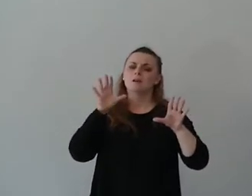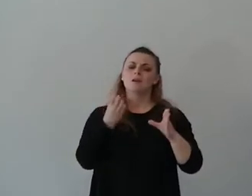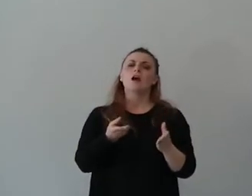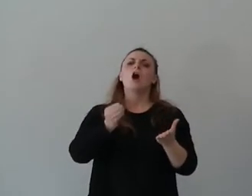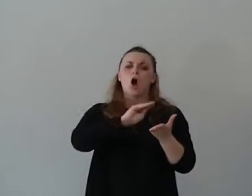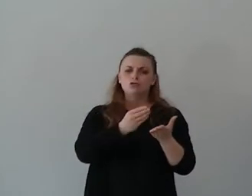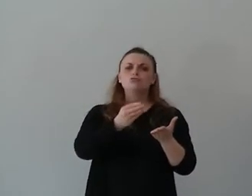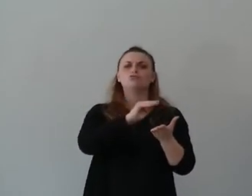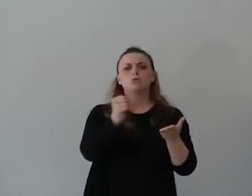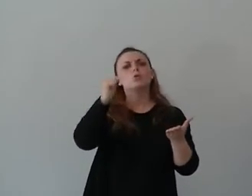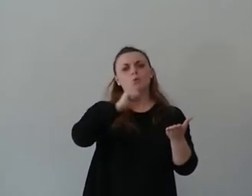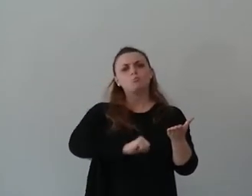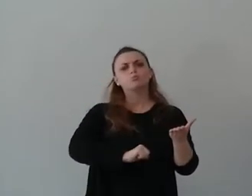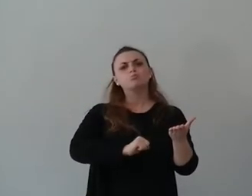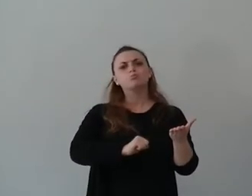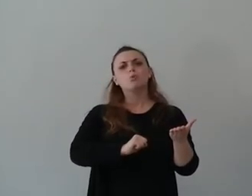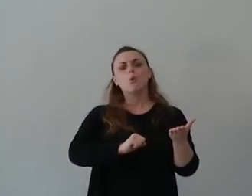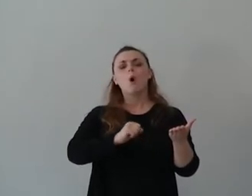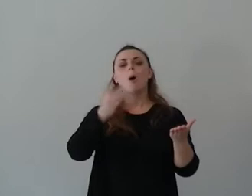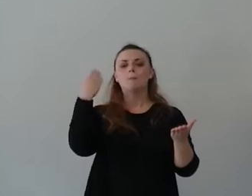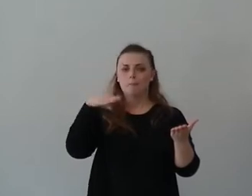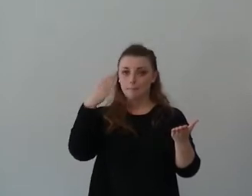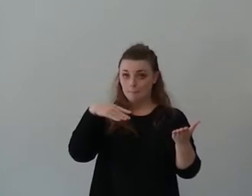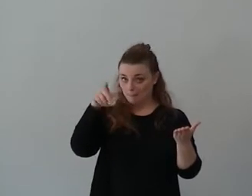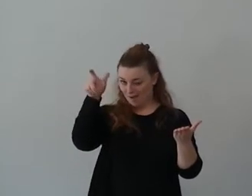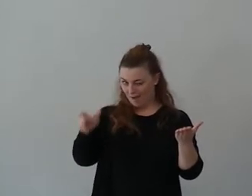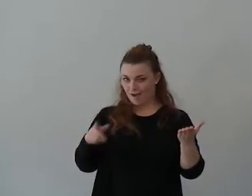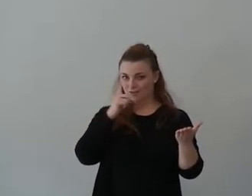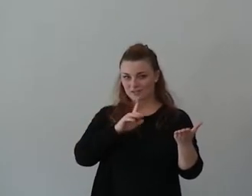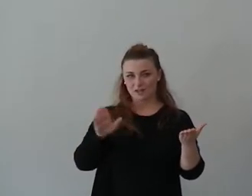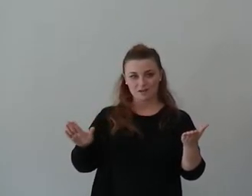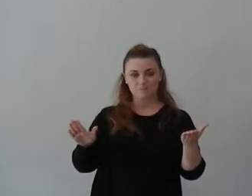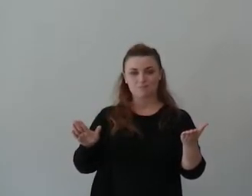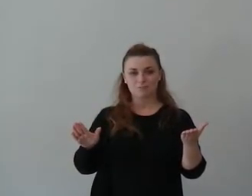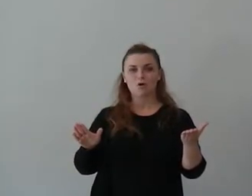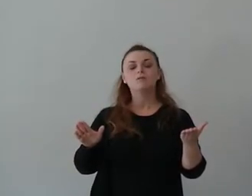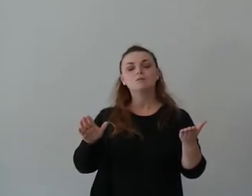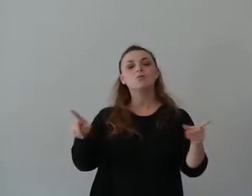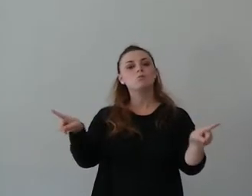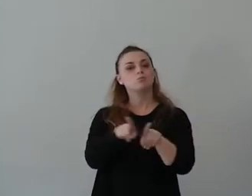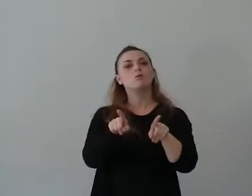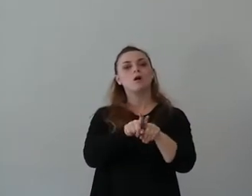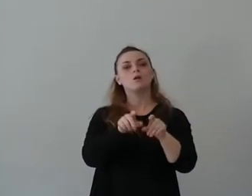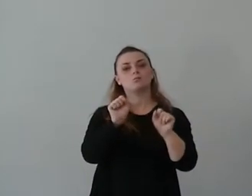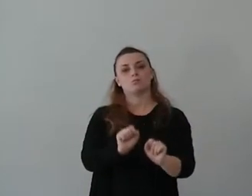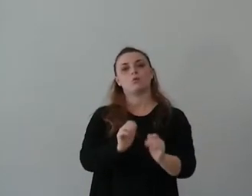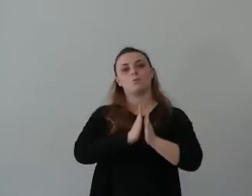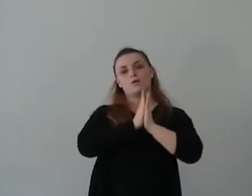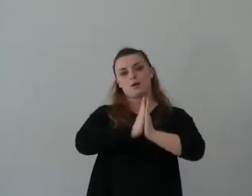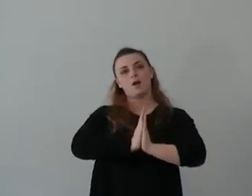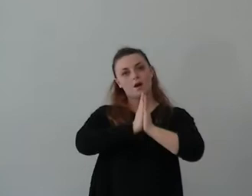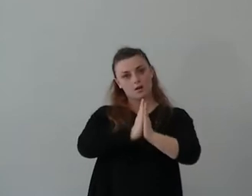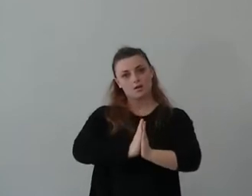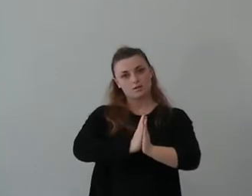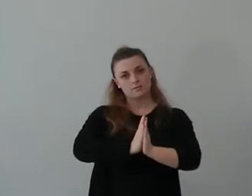Pauls. E sapete che i vostri Timotei attuali possono benissimo diventare Paolo anche.